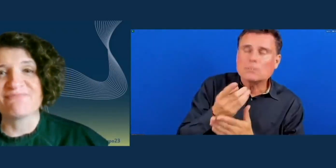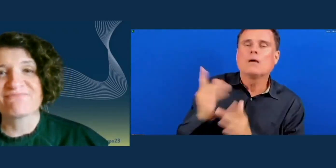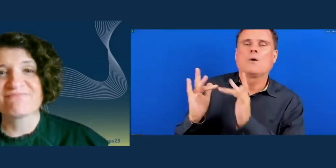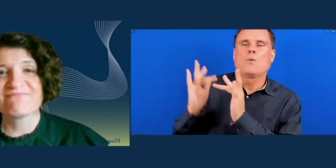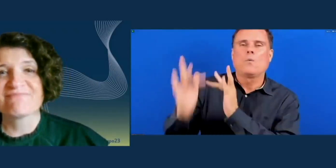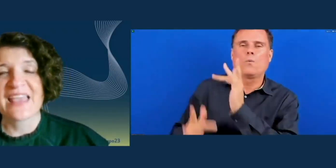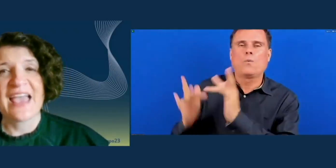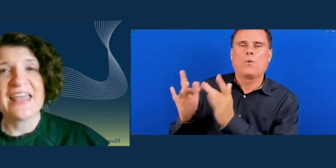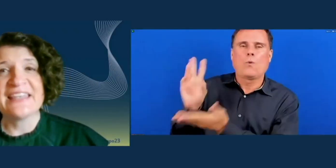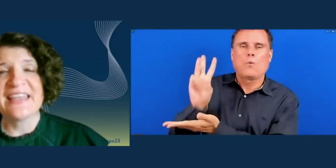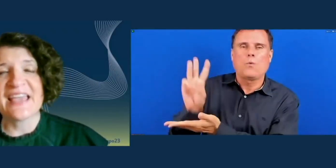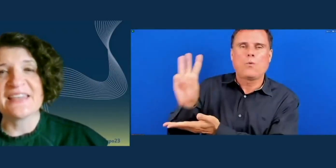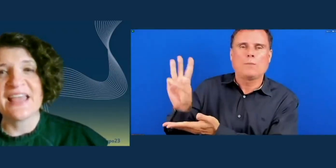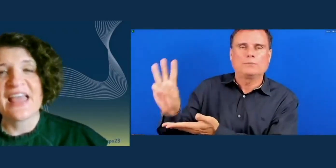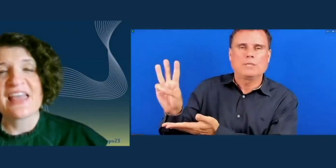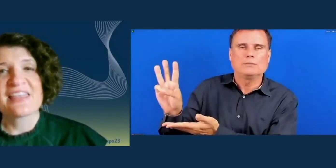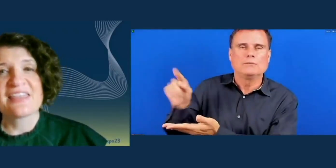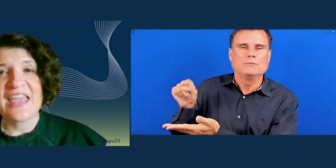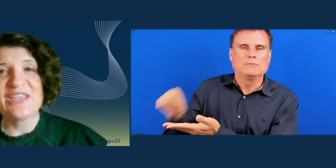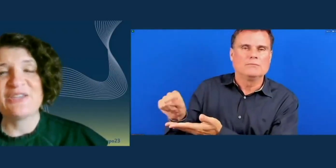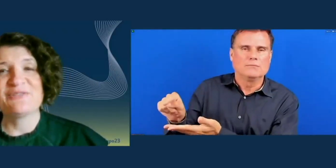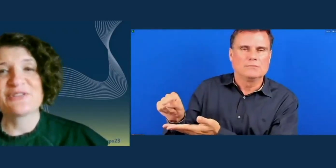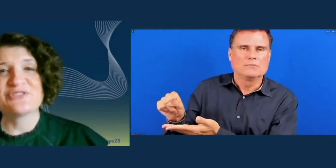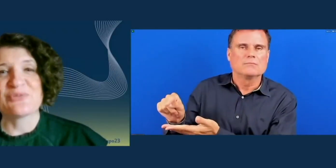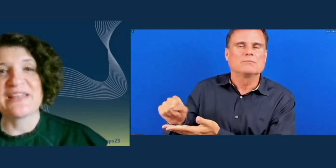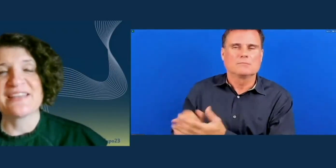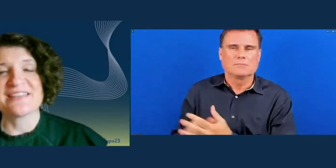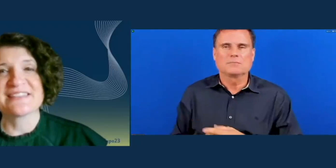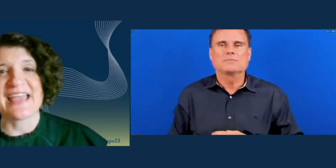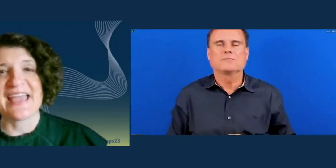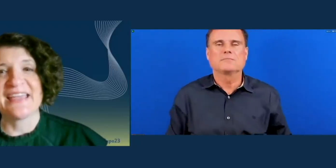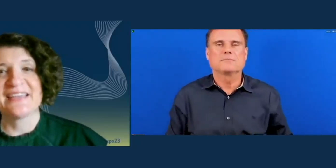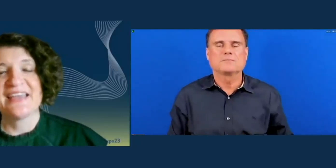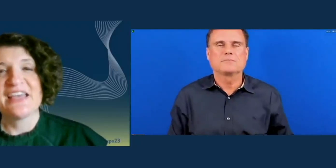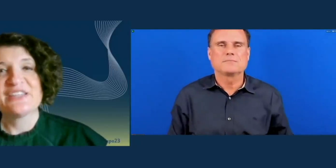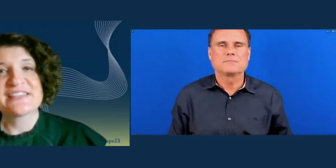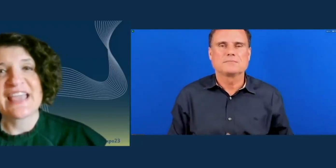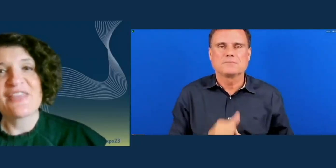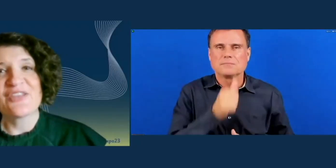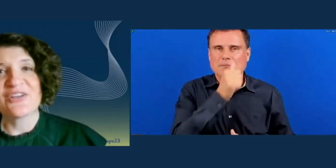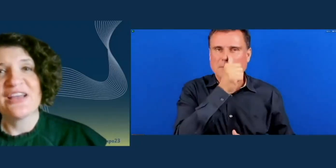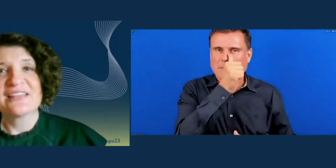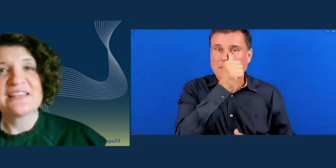allchildrenreading.org. And again, thank you for joining us today.